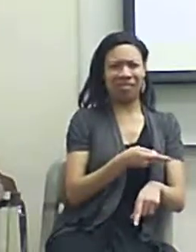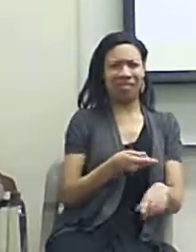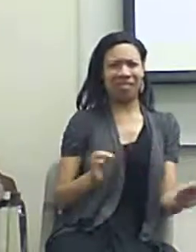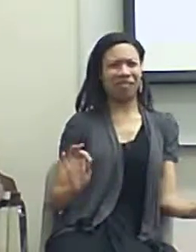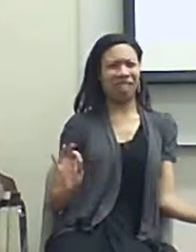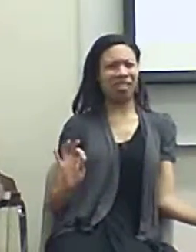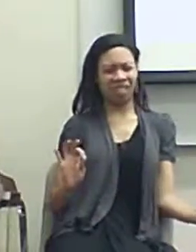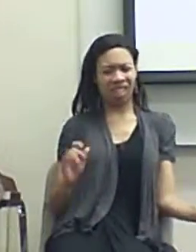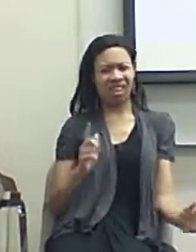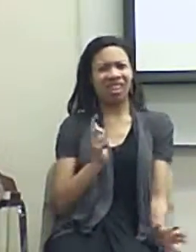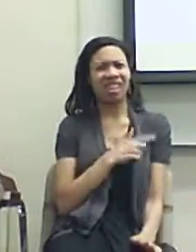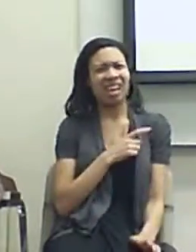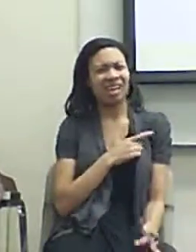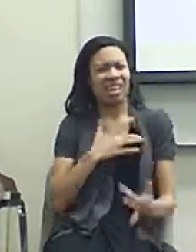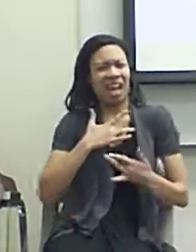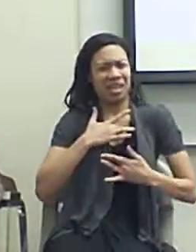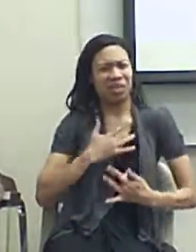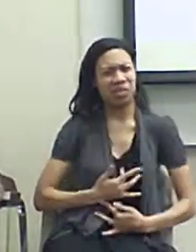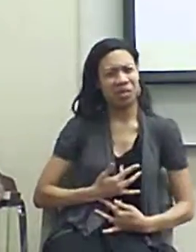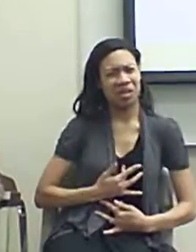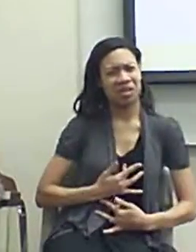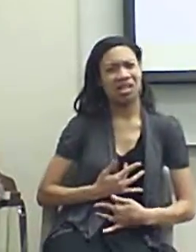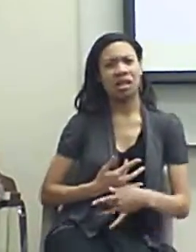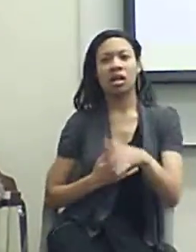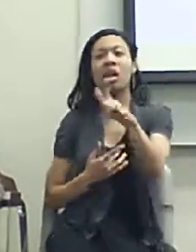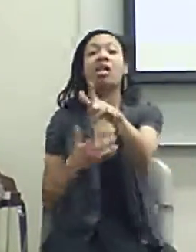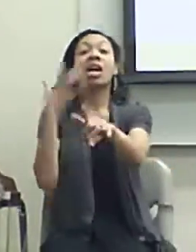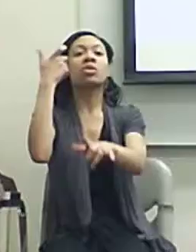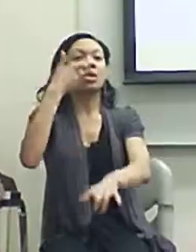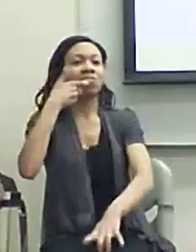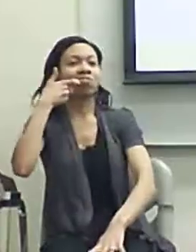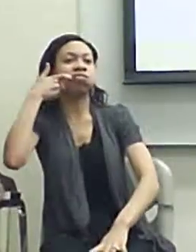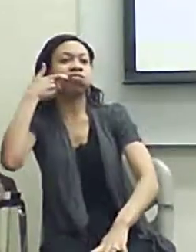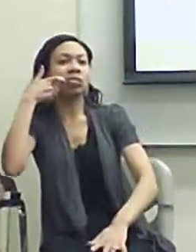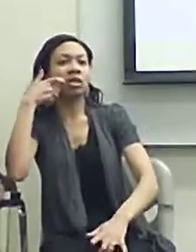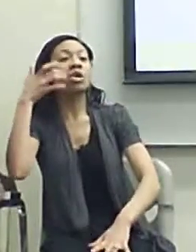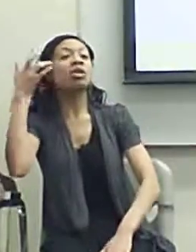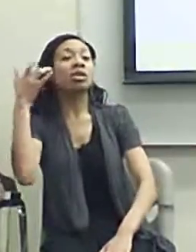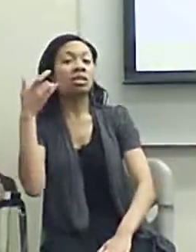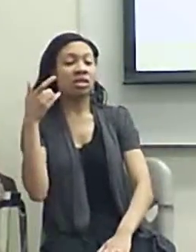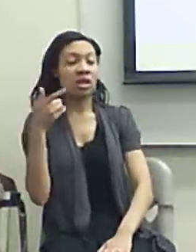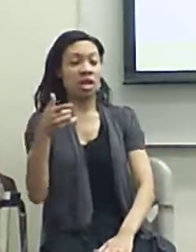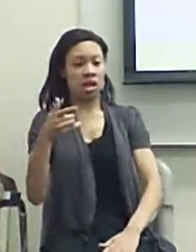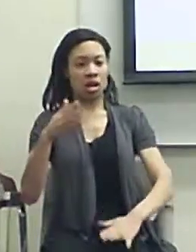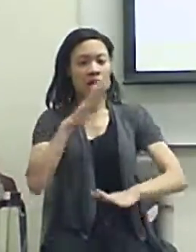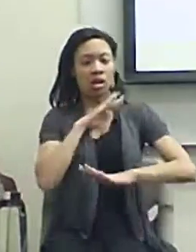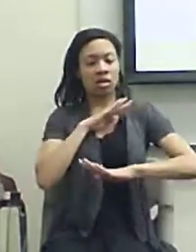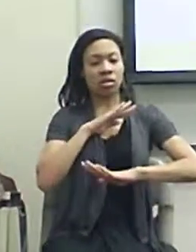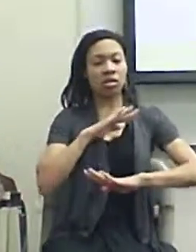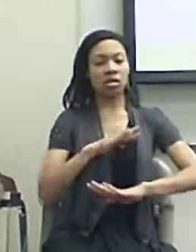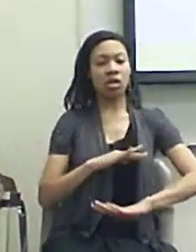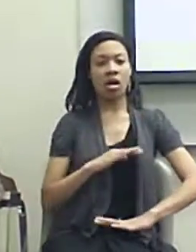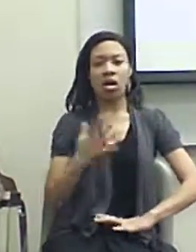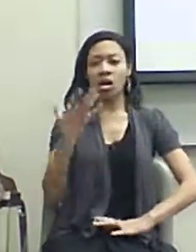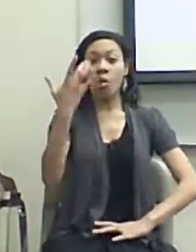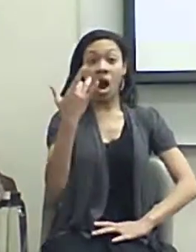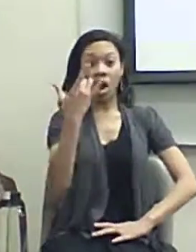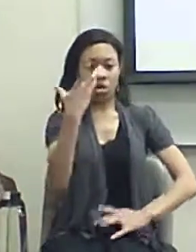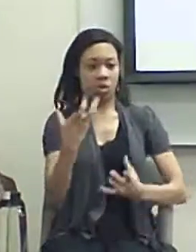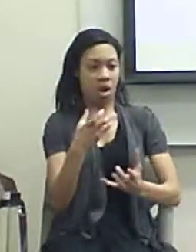depression is like. Well, and that's what leads to addiction, because when they're down, they want to emulate that high, and then... Right, then they try and